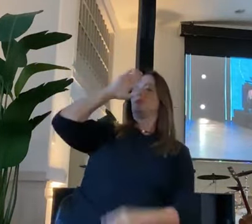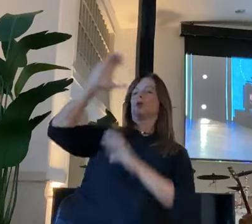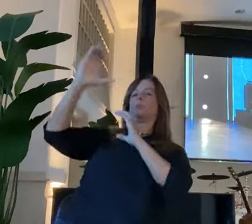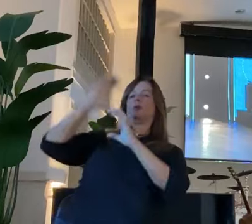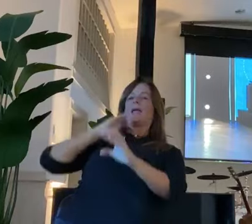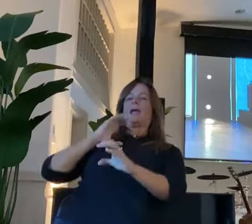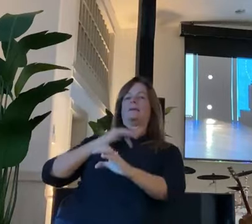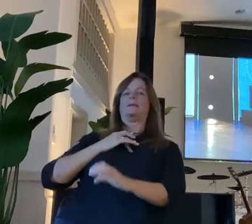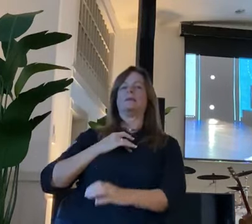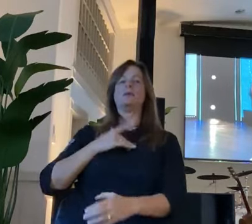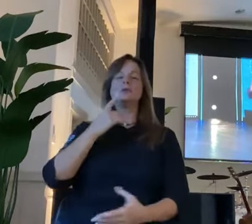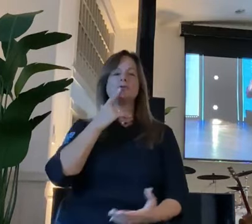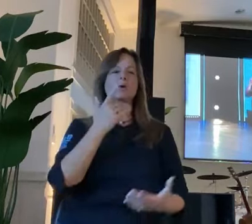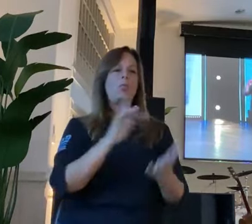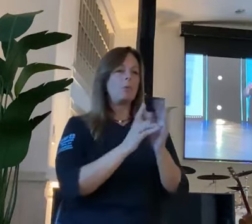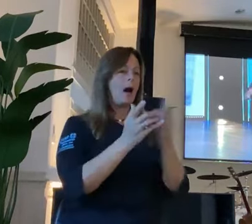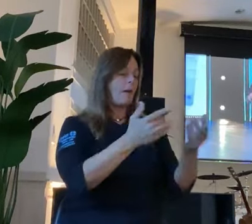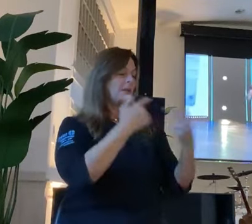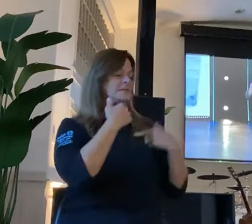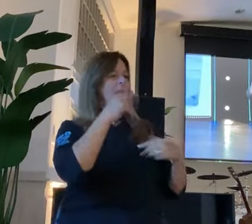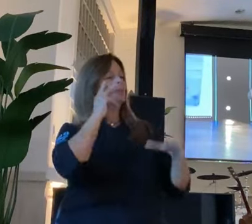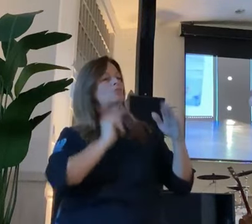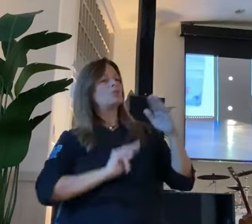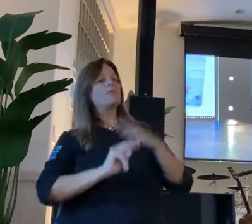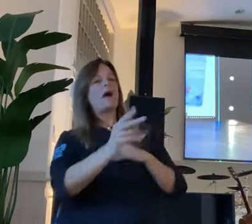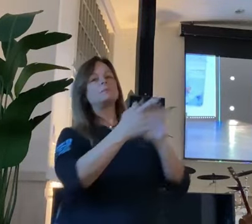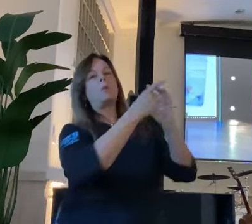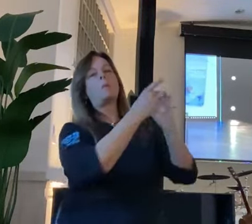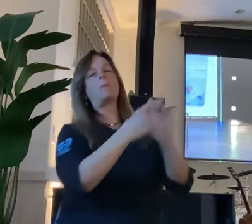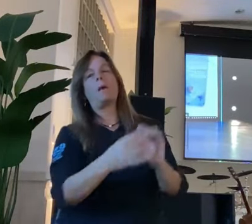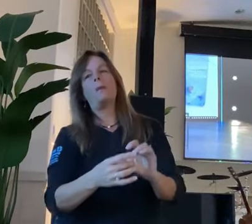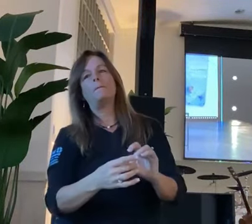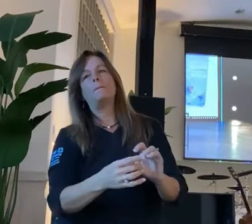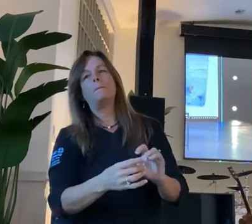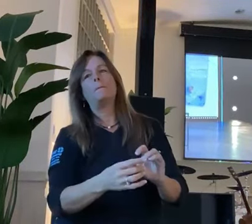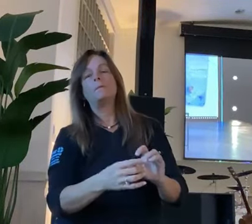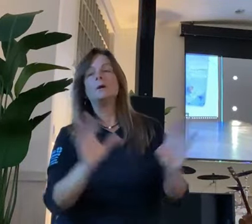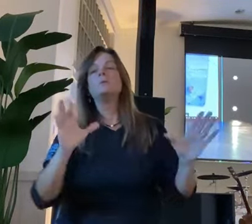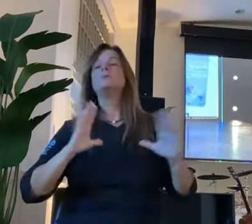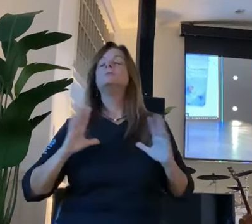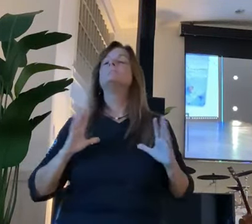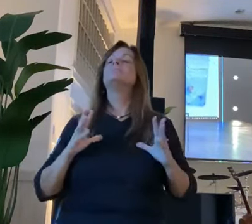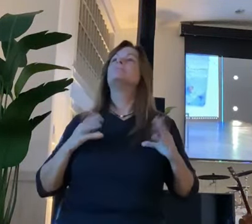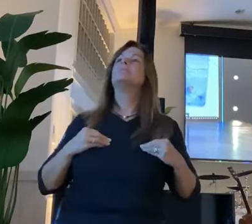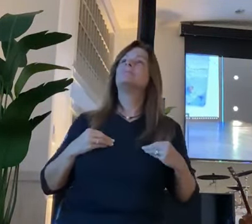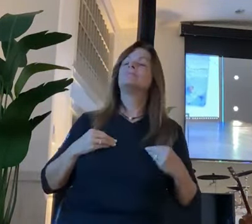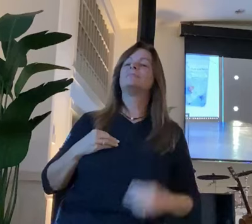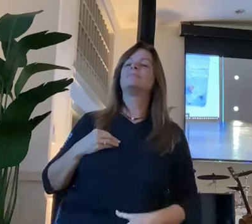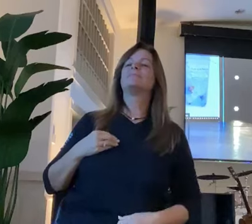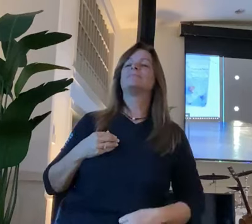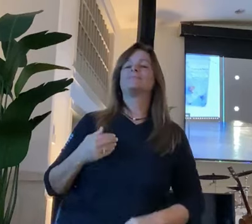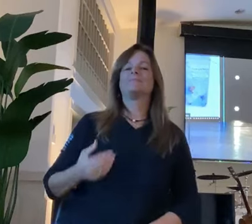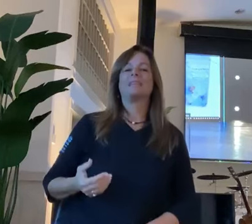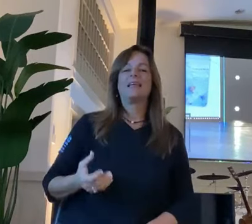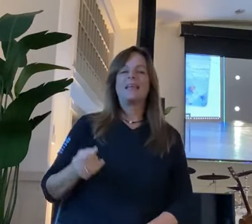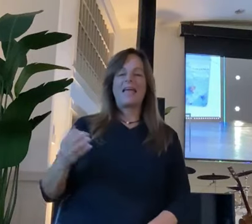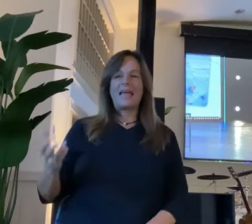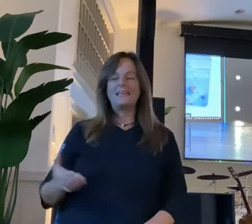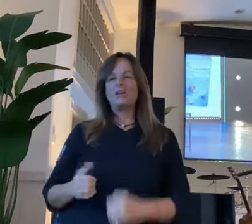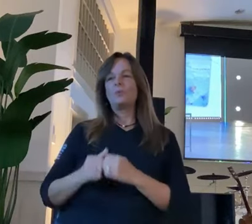to work with. As the Word of God is being prophesied and declared over your life, you're saying, okay, Holy Spirit, work with that inside